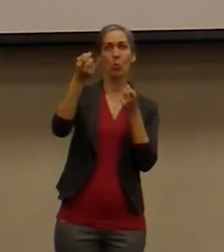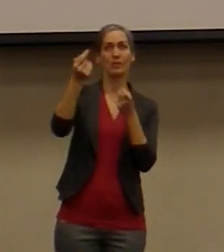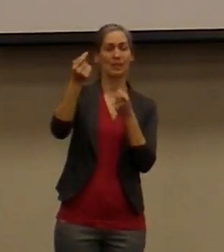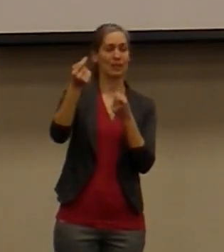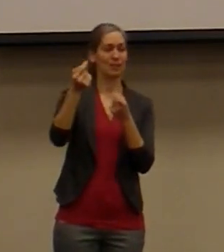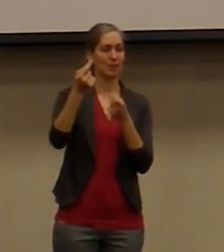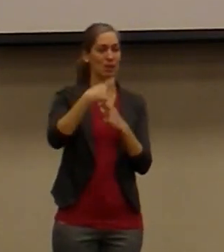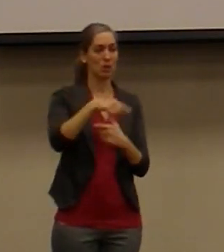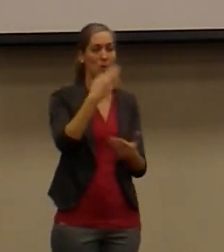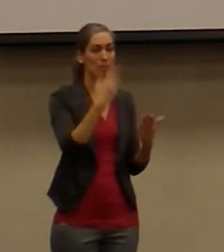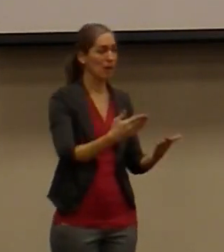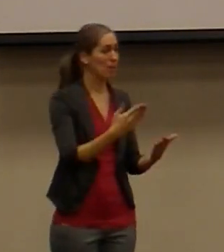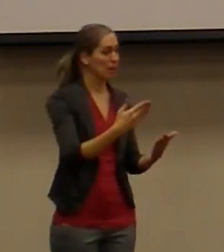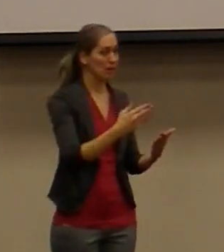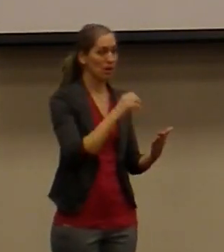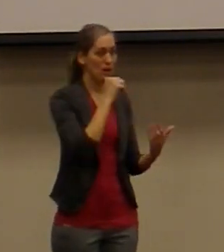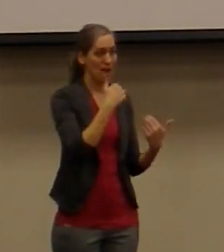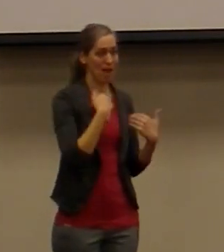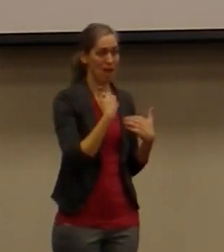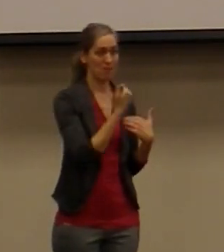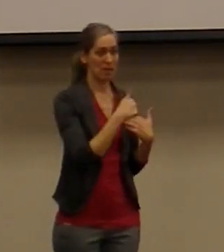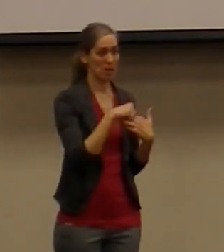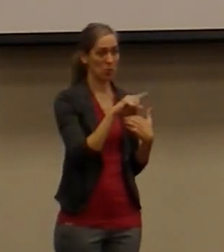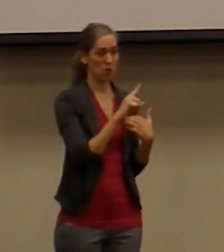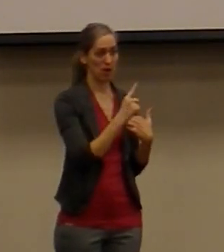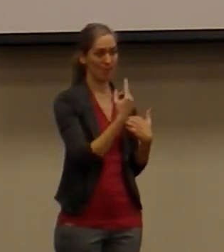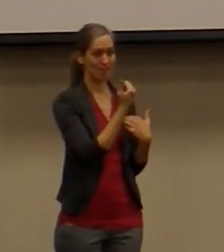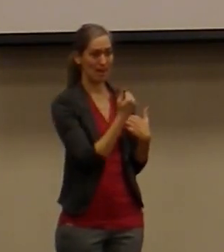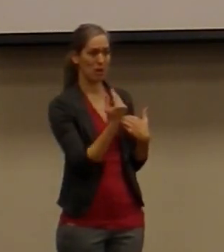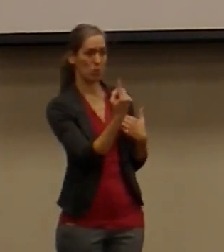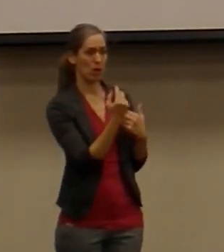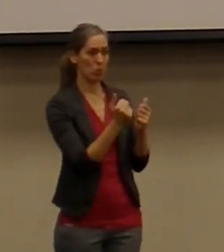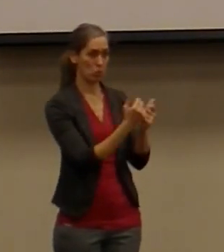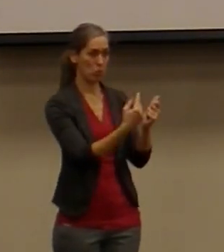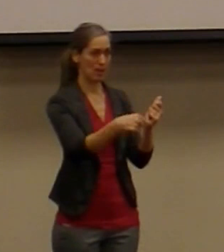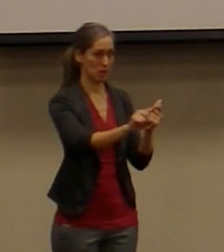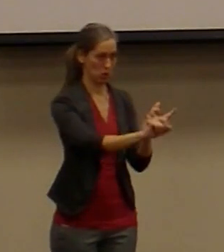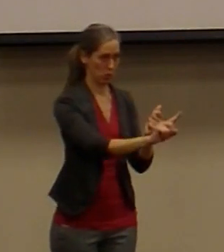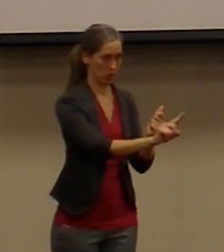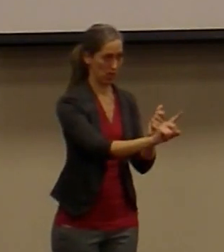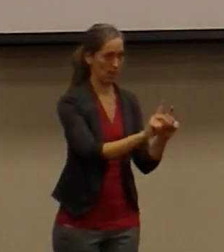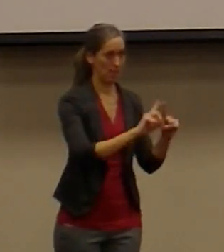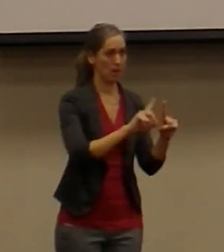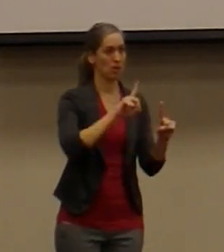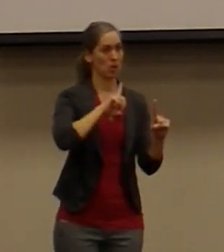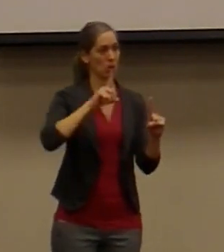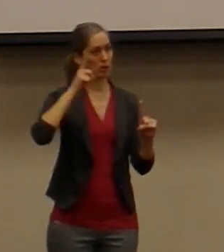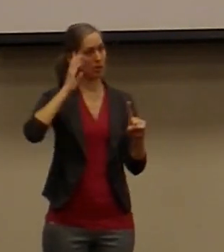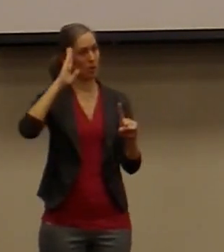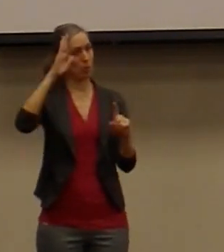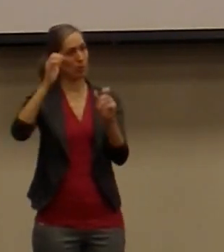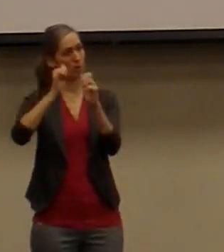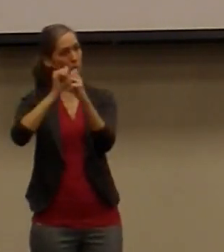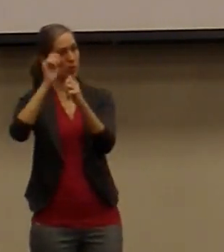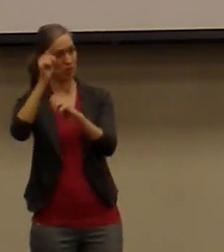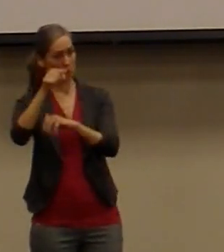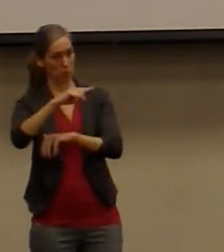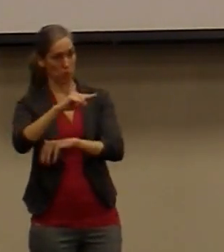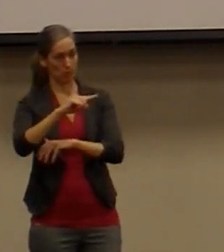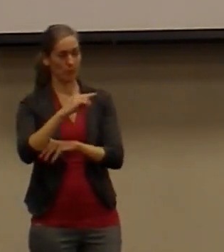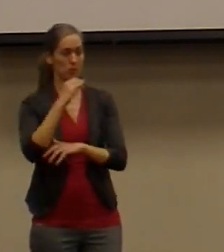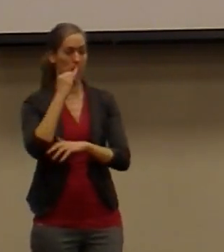And you may not have anyone to go with you, but the Lord will go with you. And then whether it's death